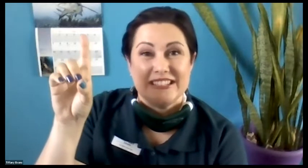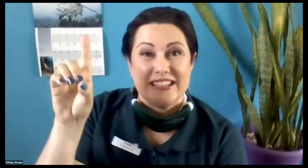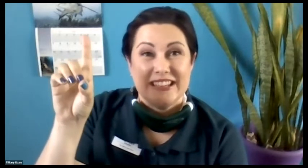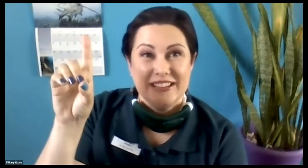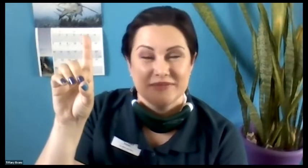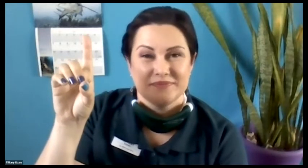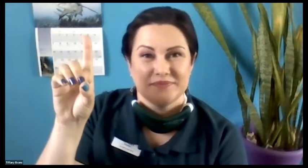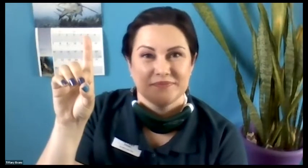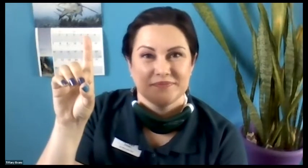D,